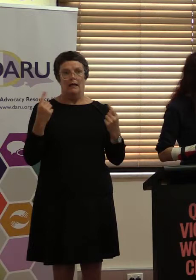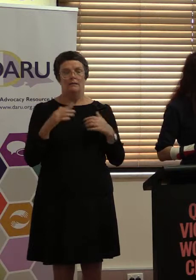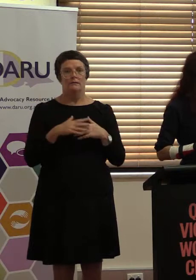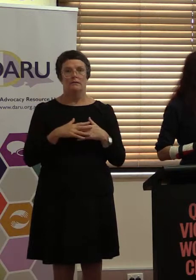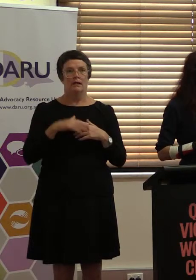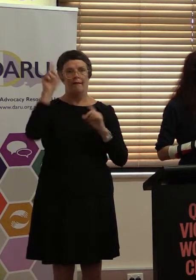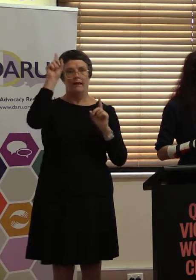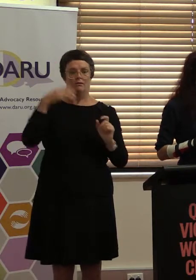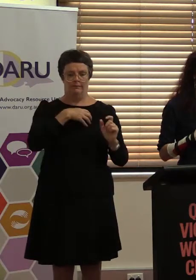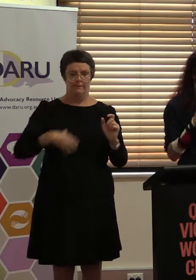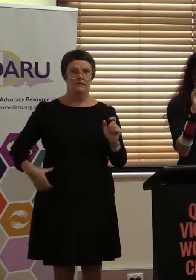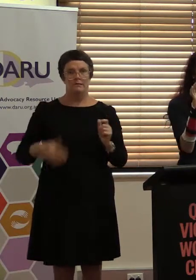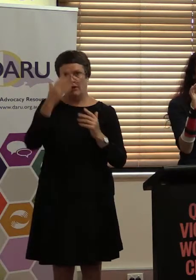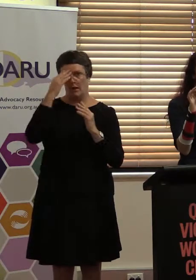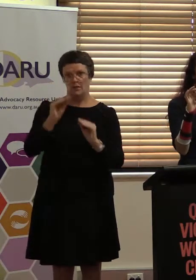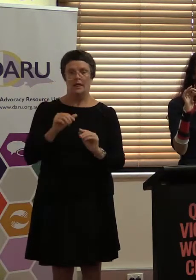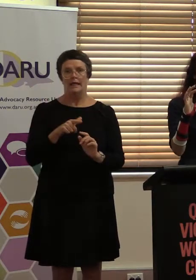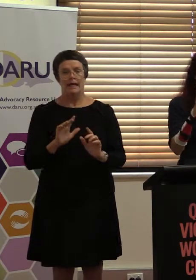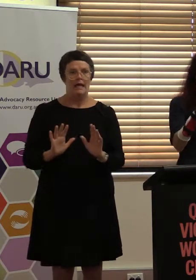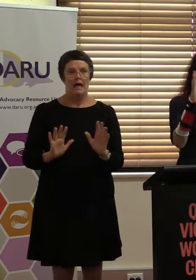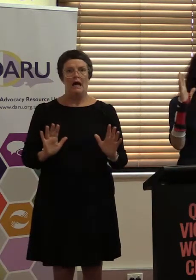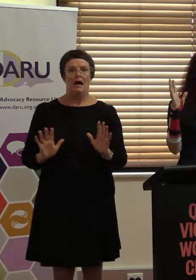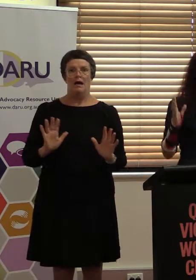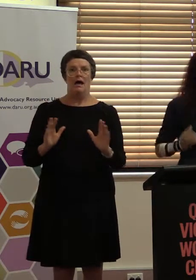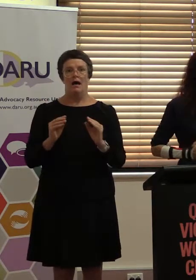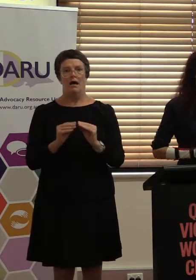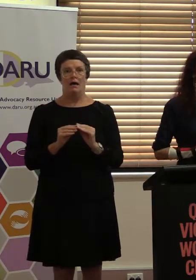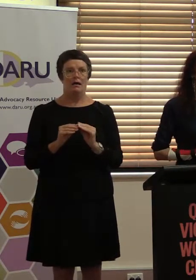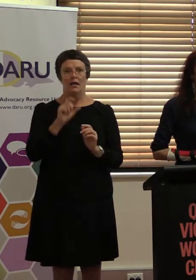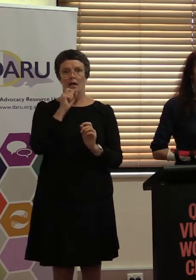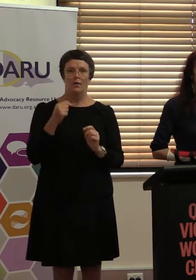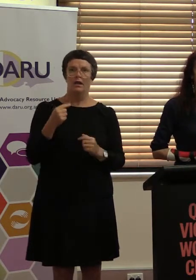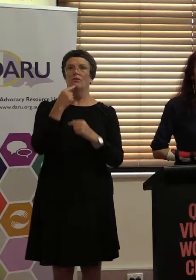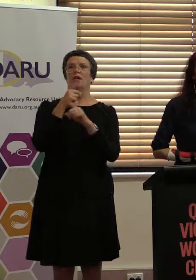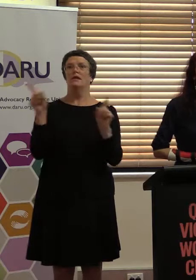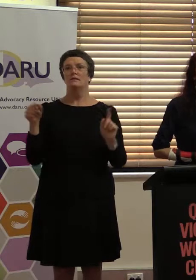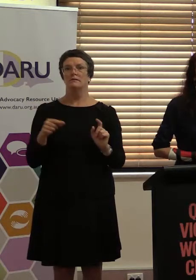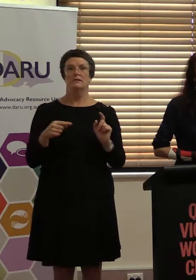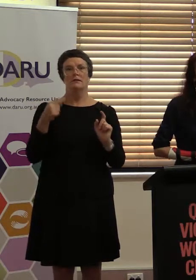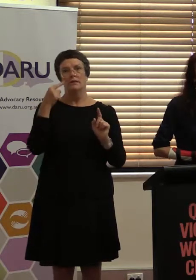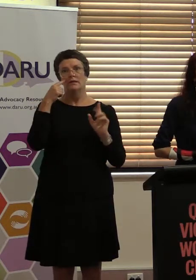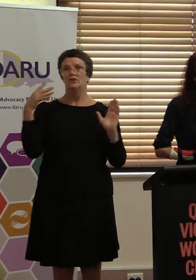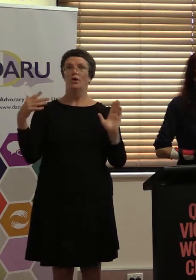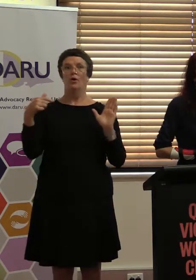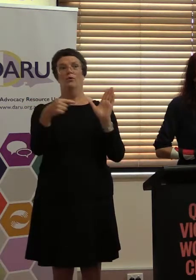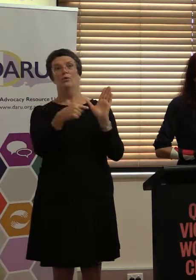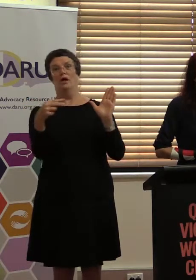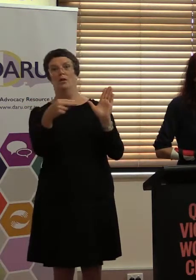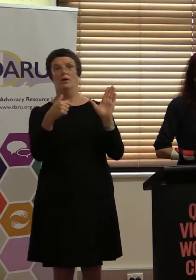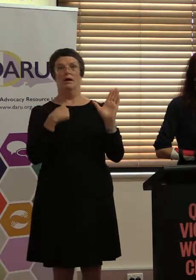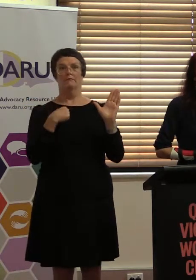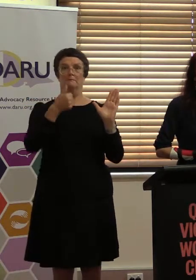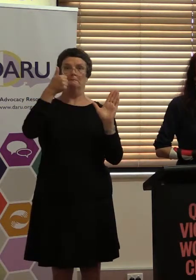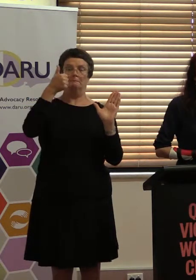minister, who every time he does one little thing puts out a big media release and says, look what I've done. Like the review of